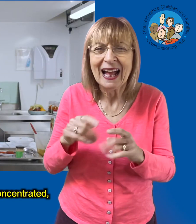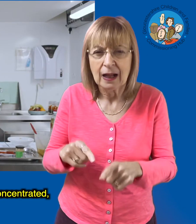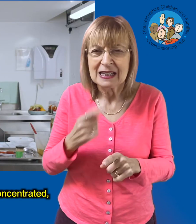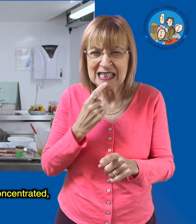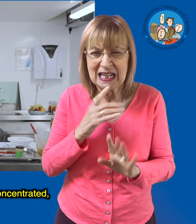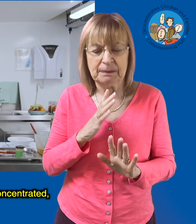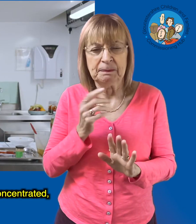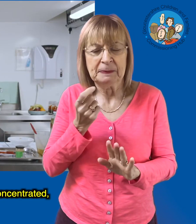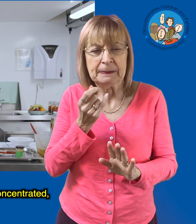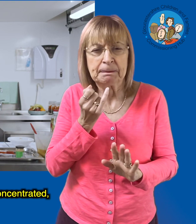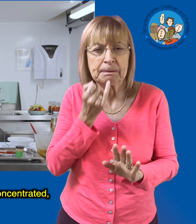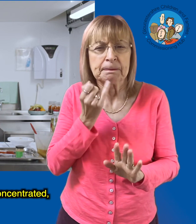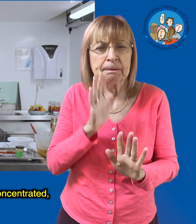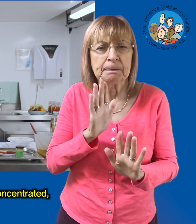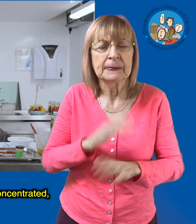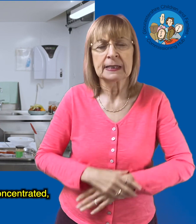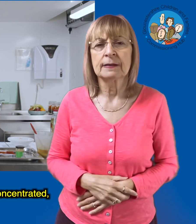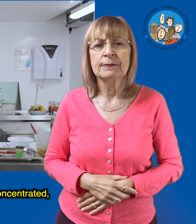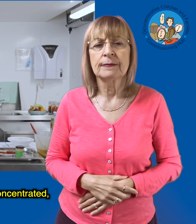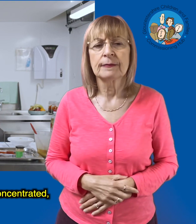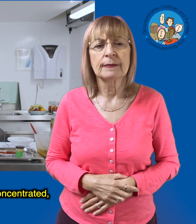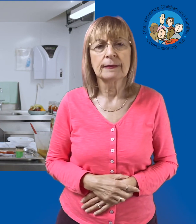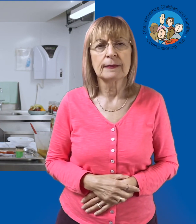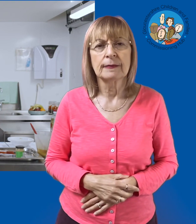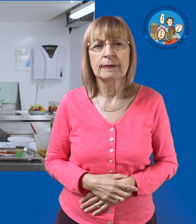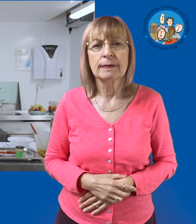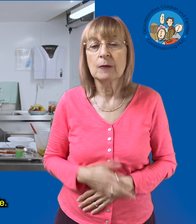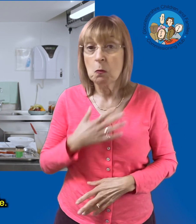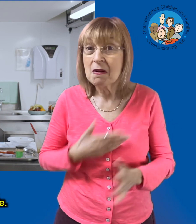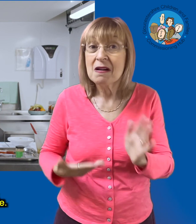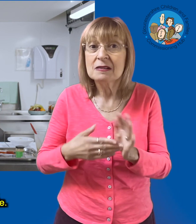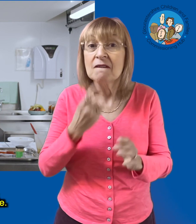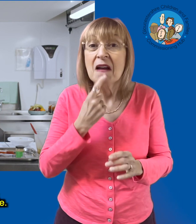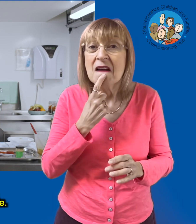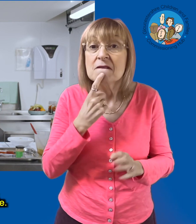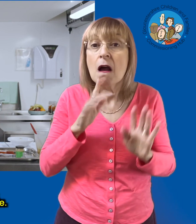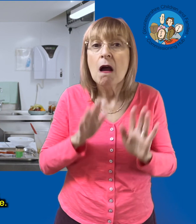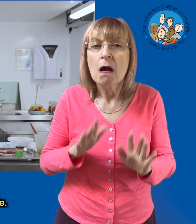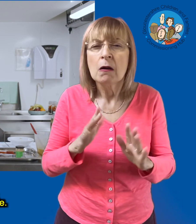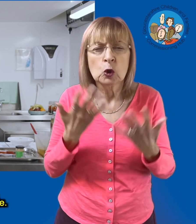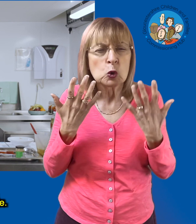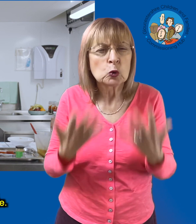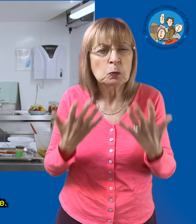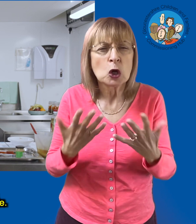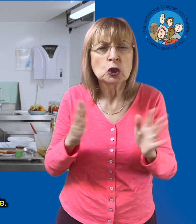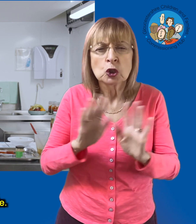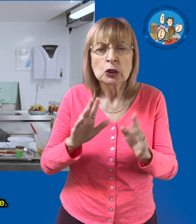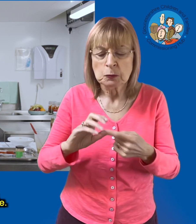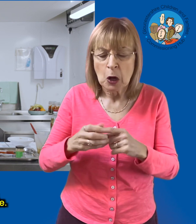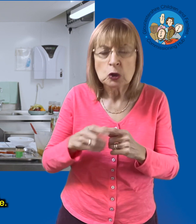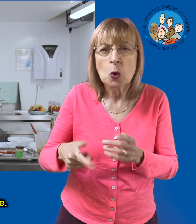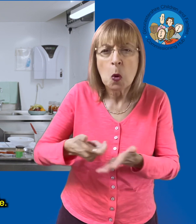quite concentrated, so there's a lot that can taste quite acidy. So it's there for additional flavour, but